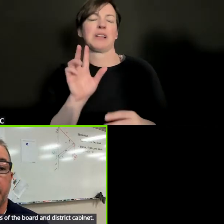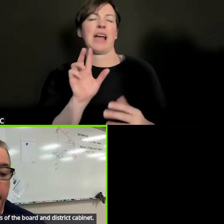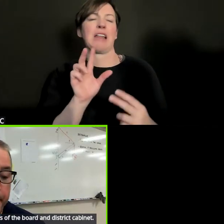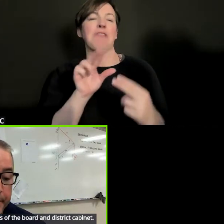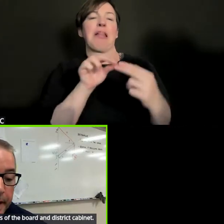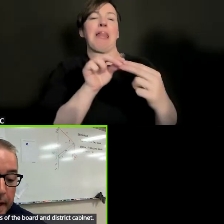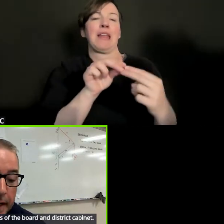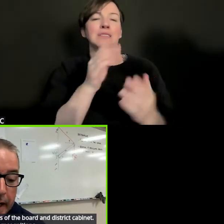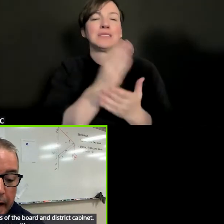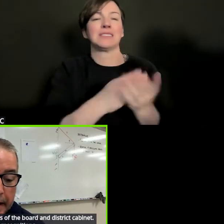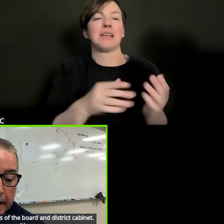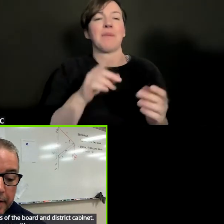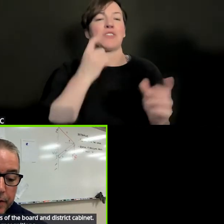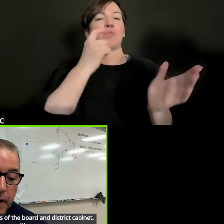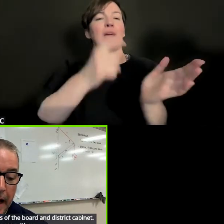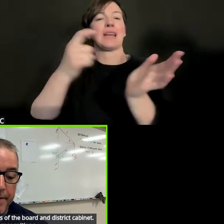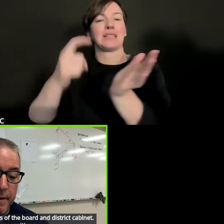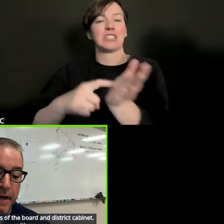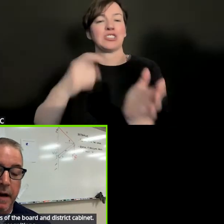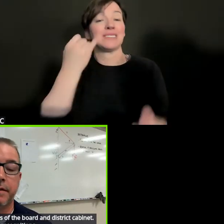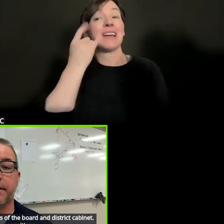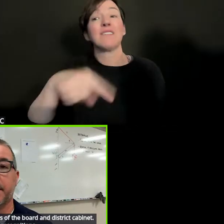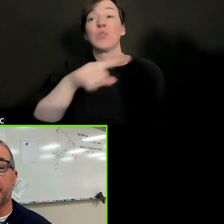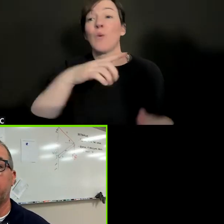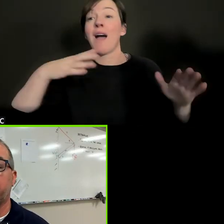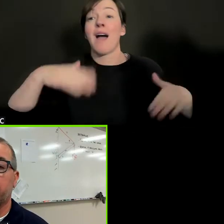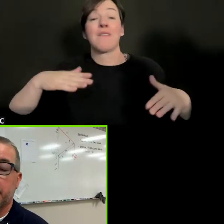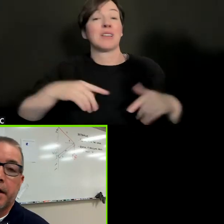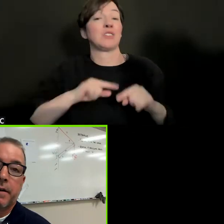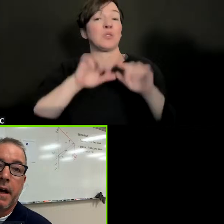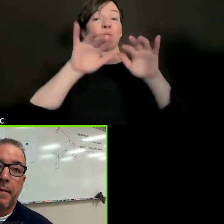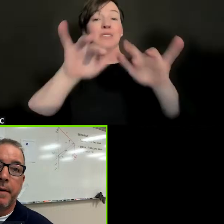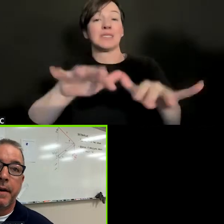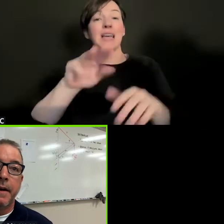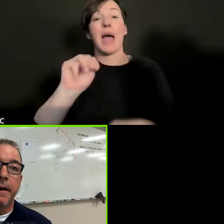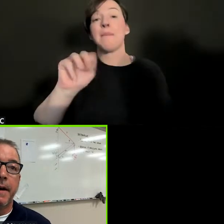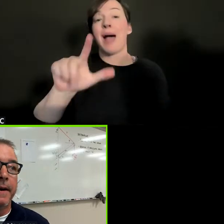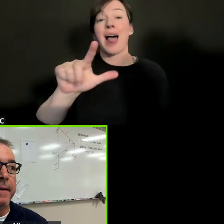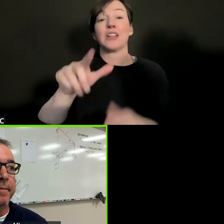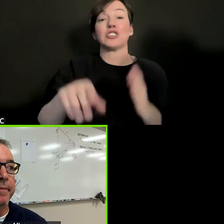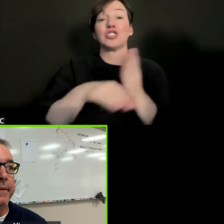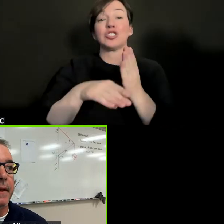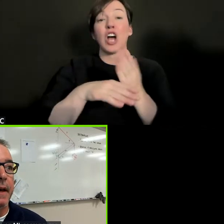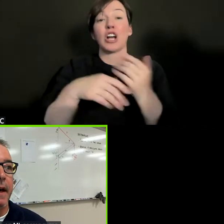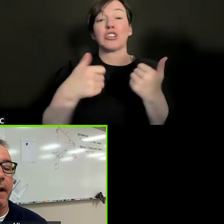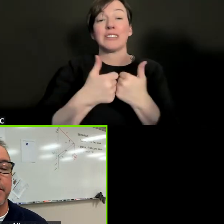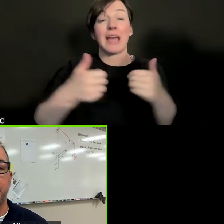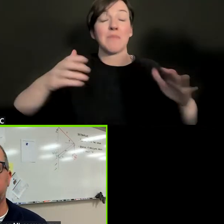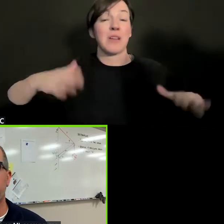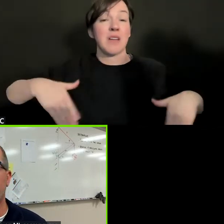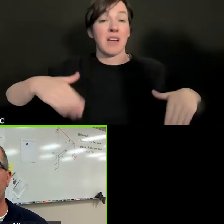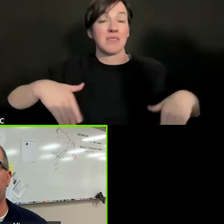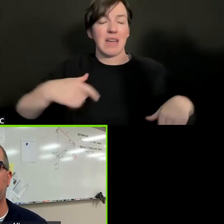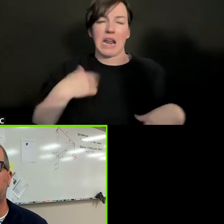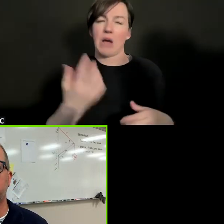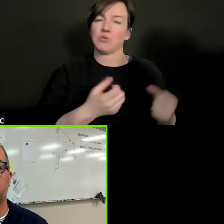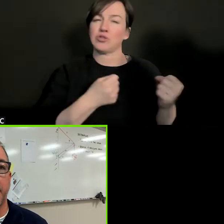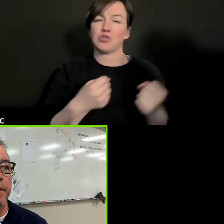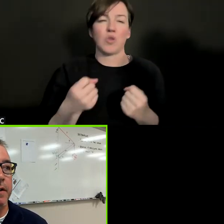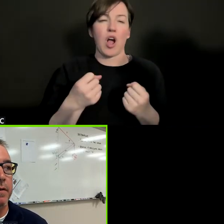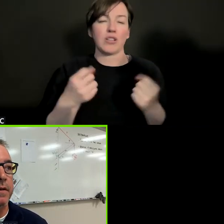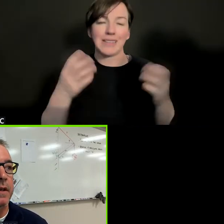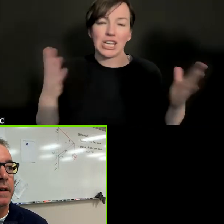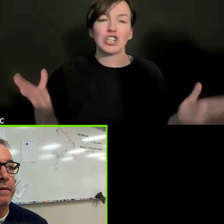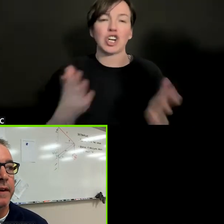recognitions. If you haven't been out to see an ML soccer game, I would just strongly encourage it.